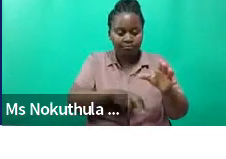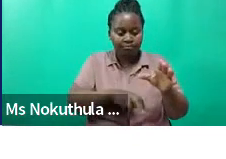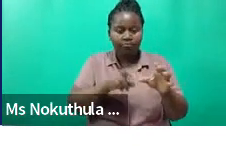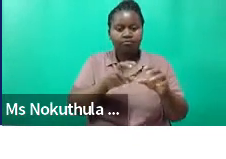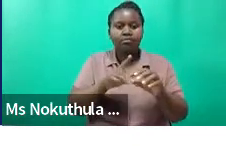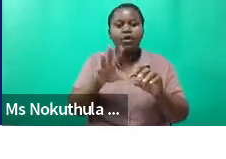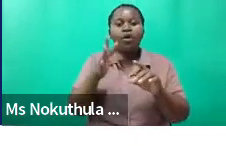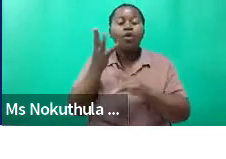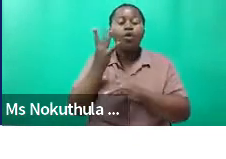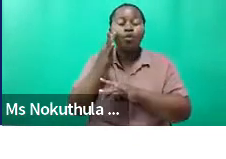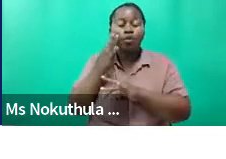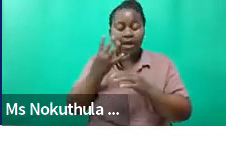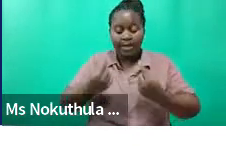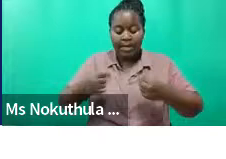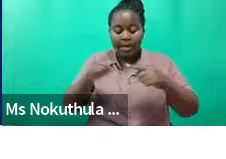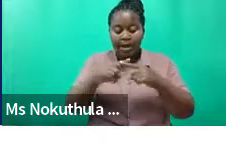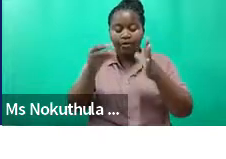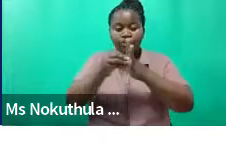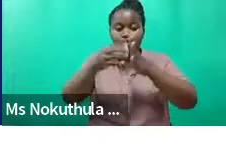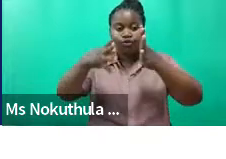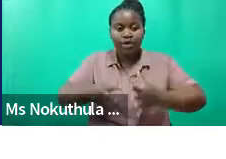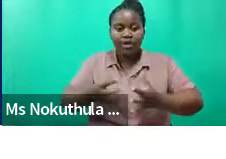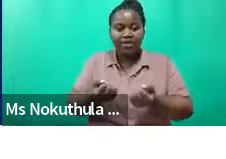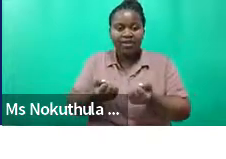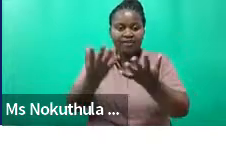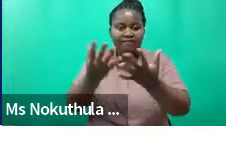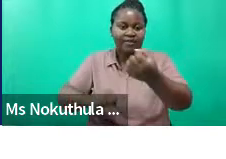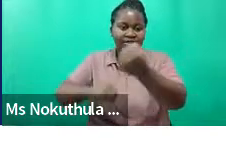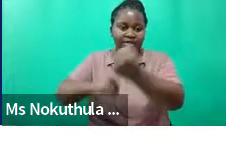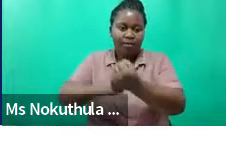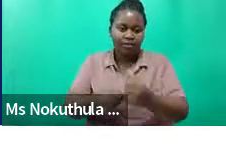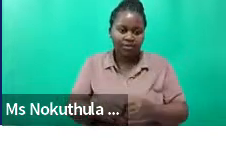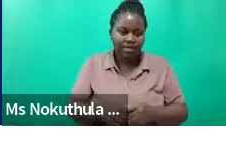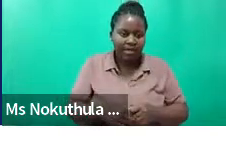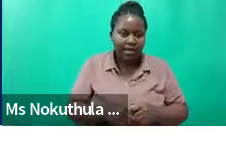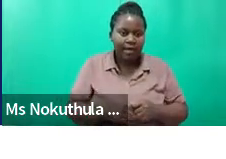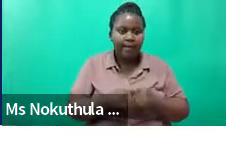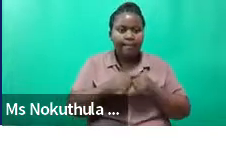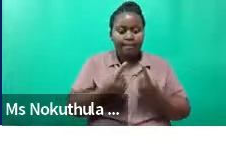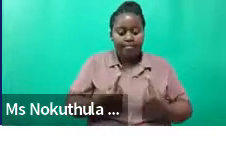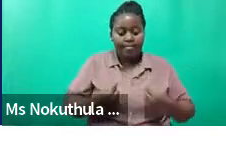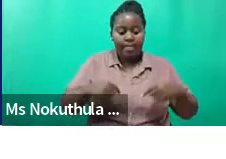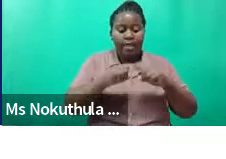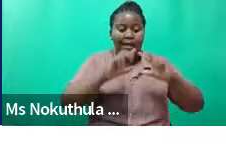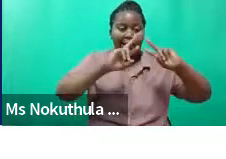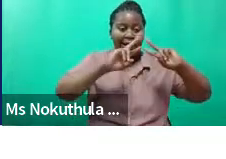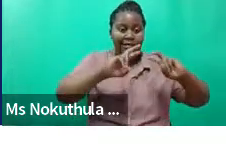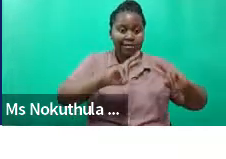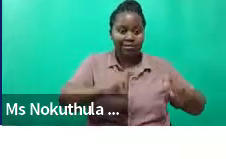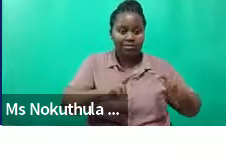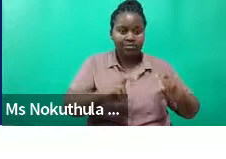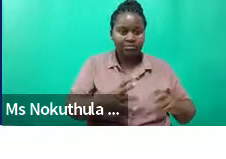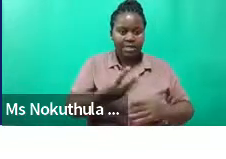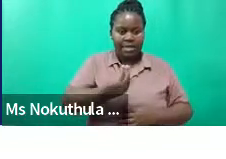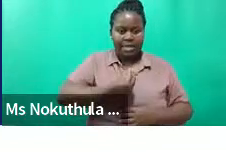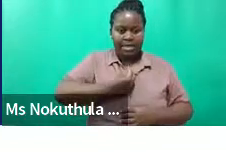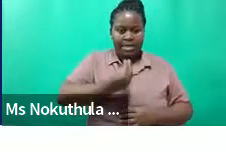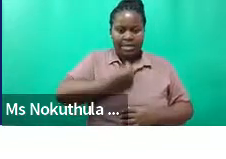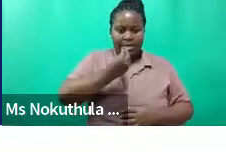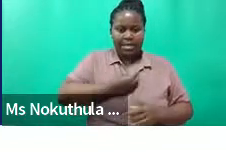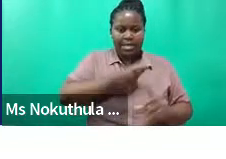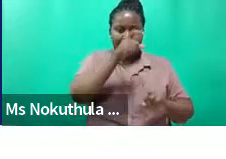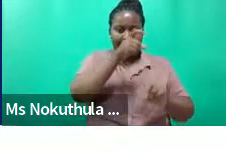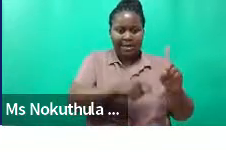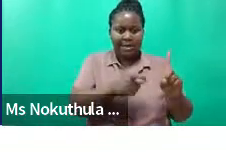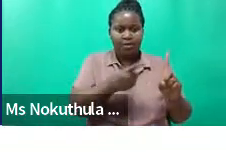with support. And so in terms of our case study, we had a young lady and we will refer to her as